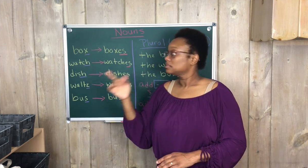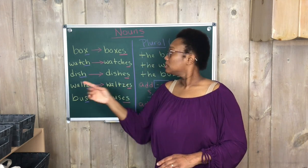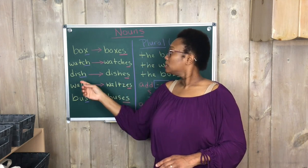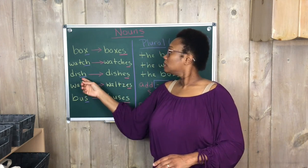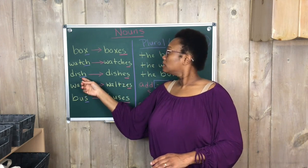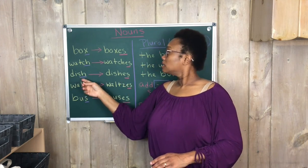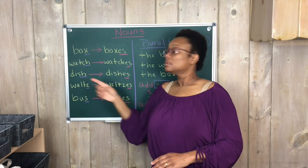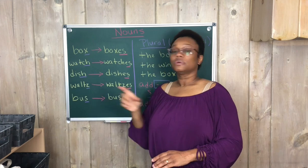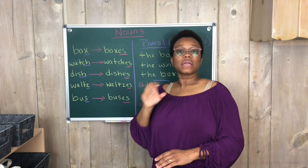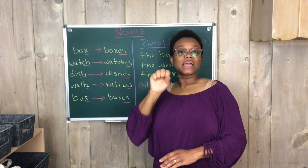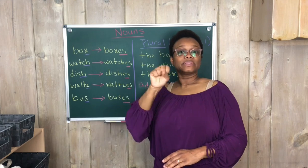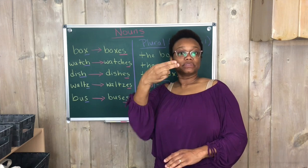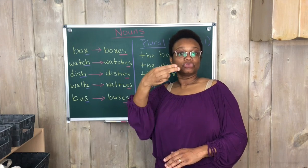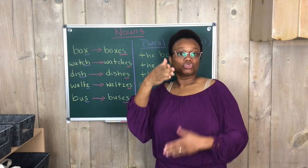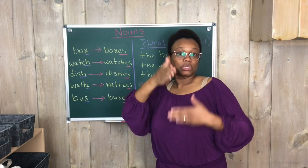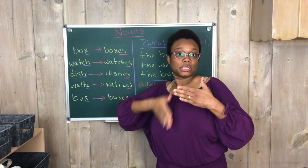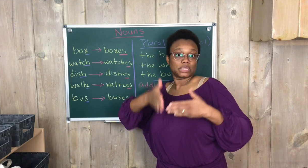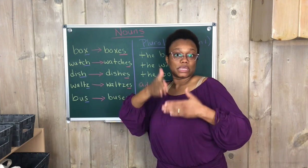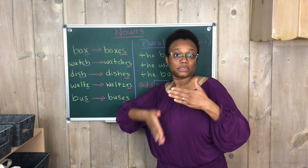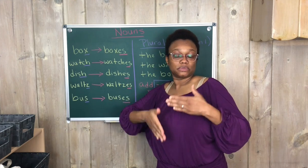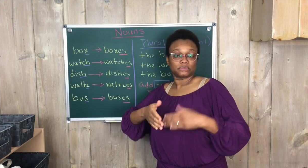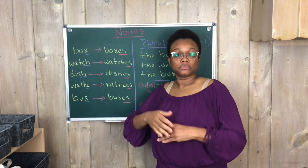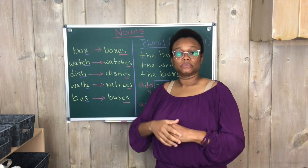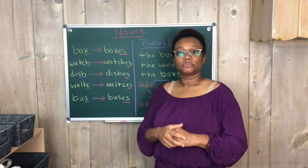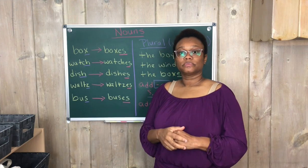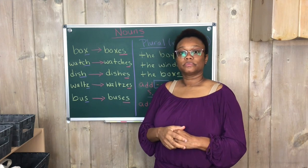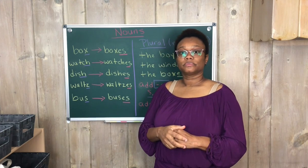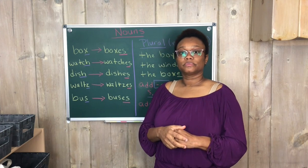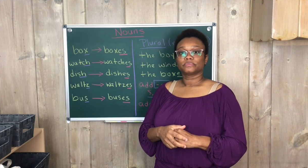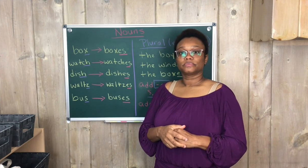because it has an SH at the end.